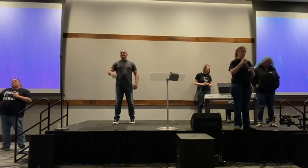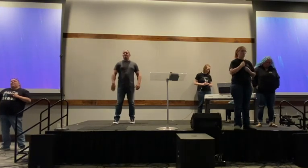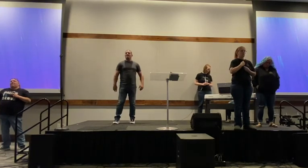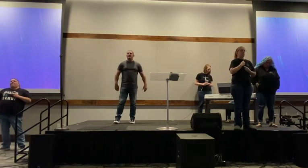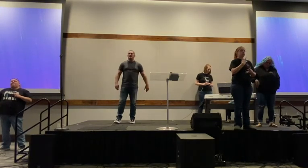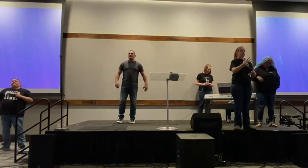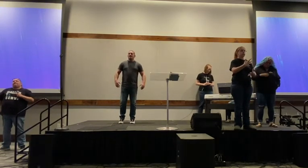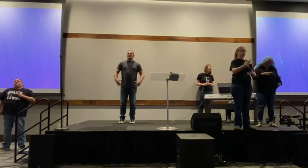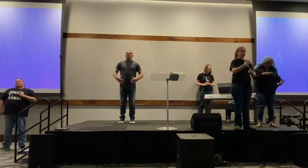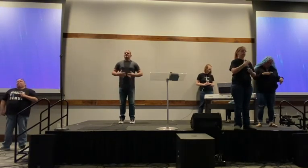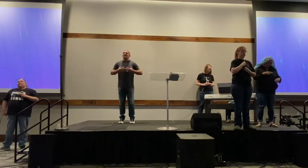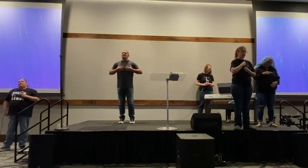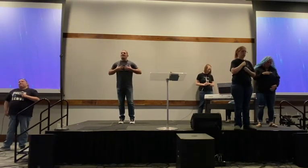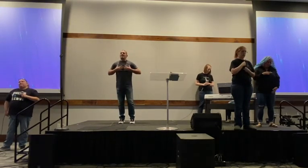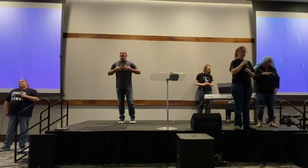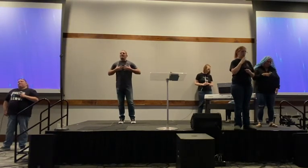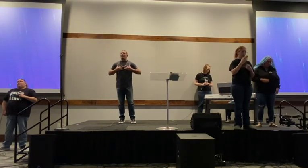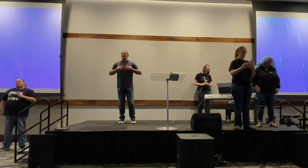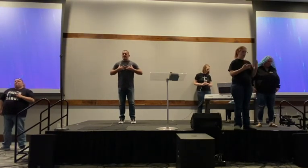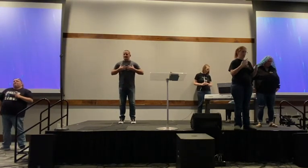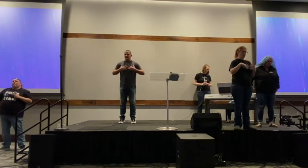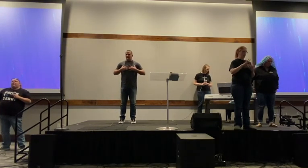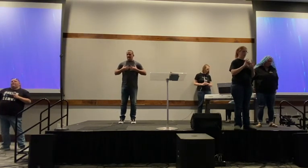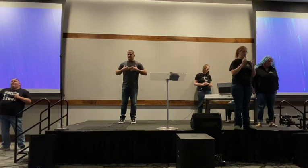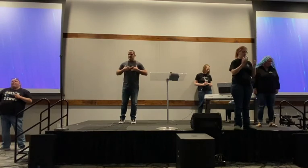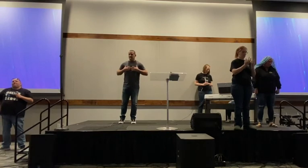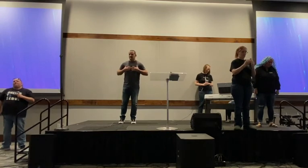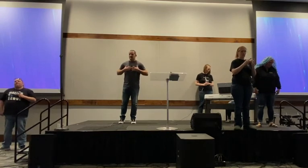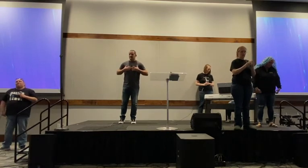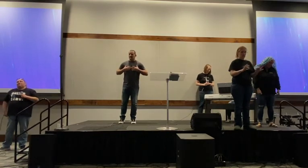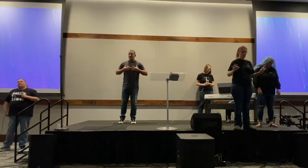out. There's something about freedom.